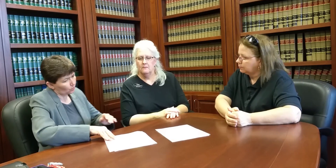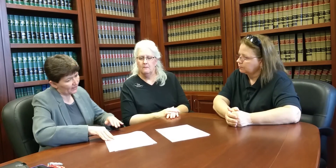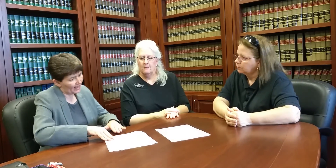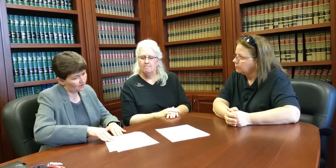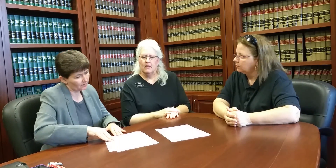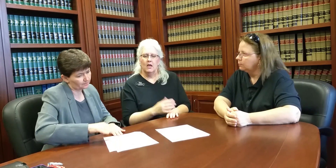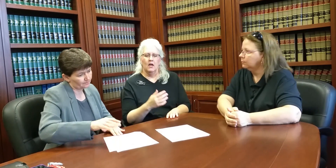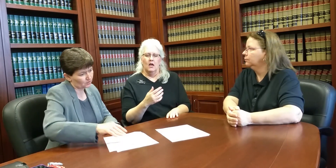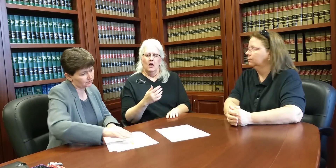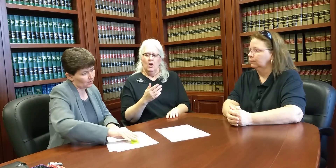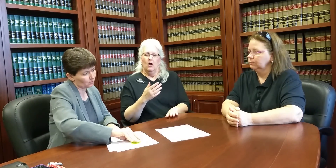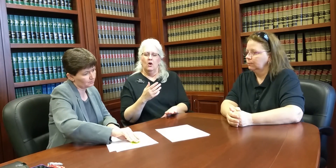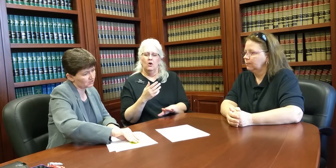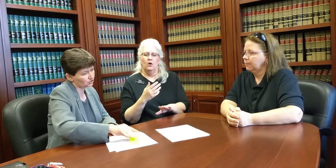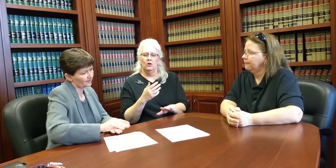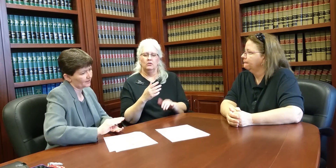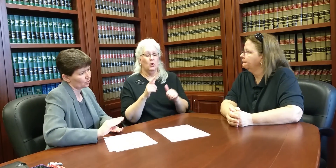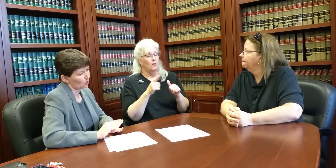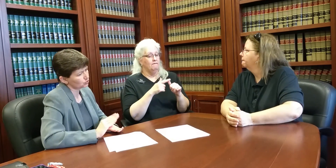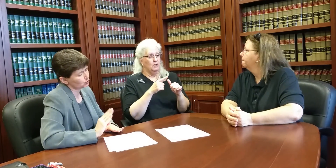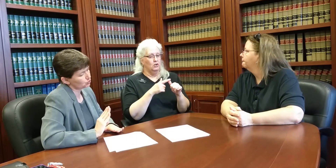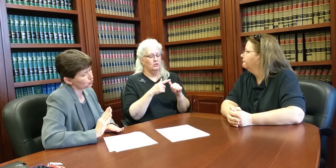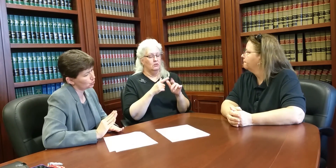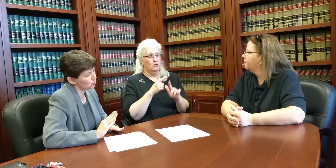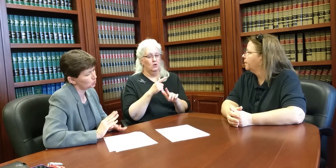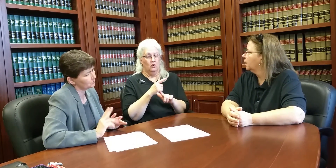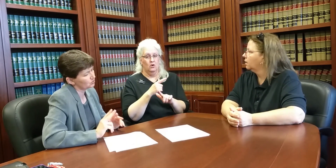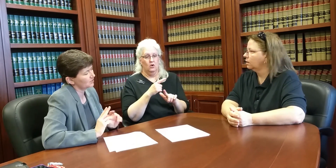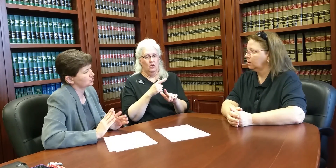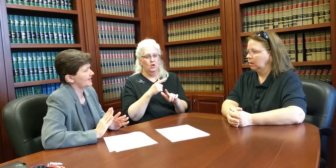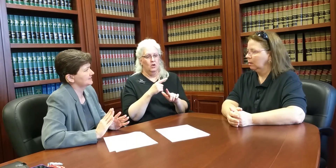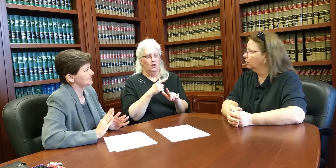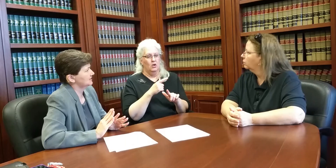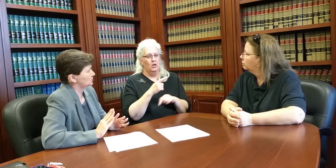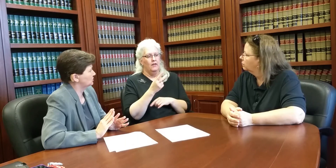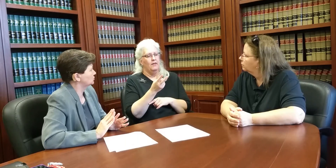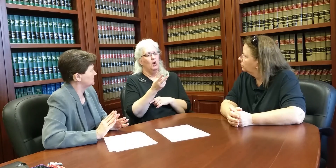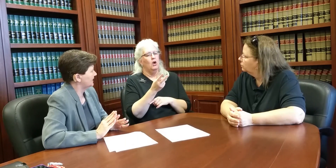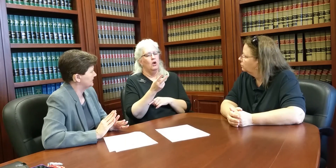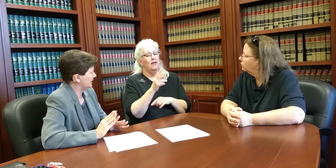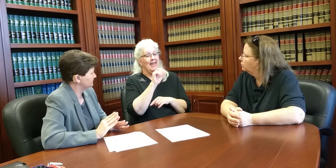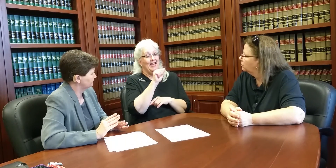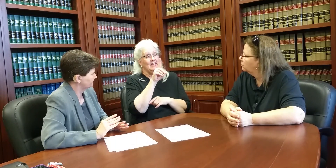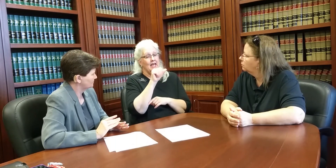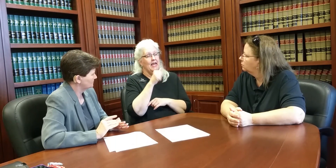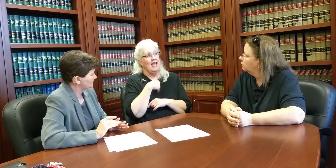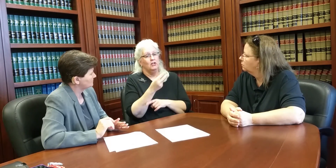We have, first of all, I'm going to mention that there are 2 communication access sections to the ADA.